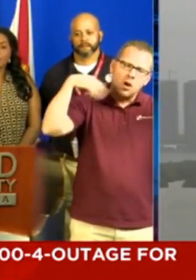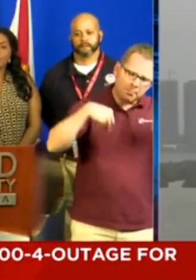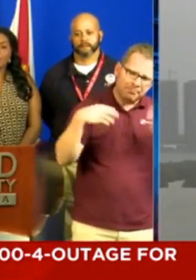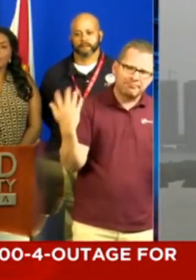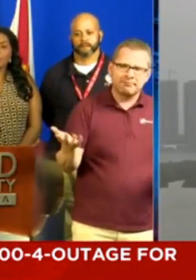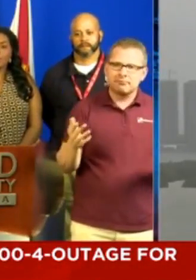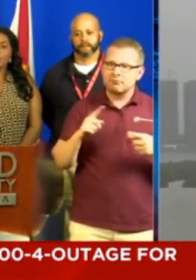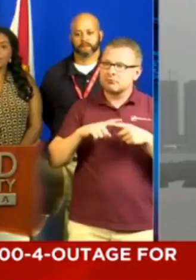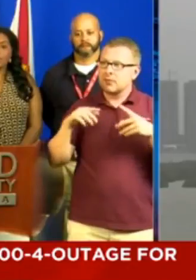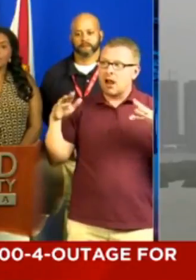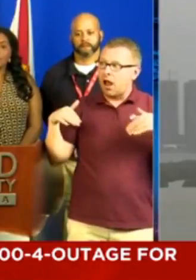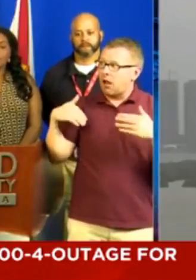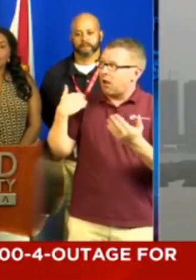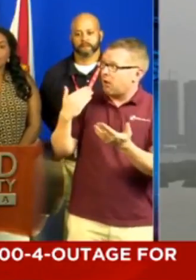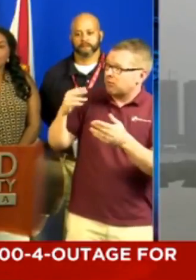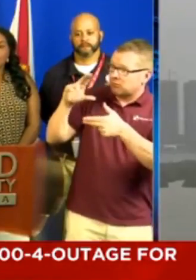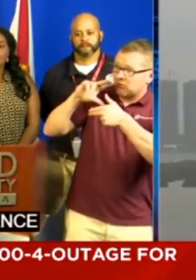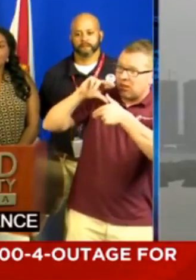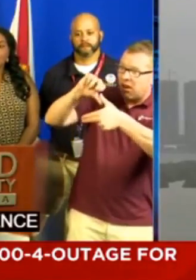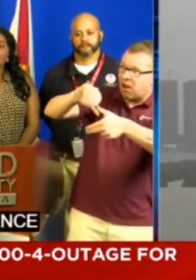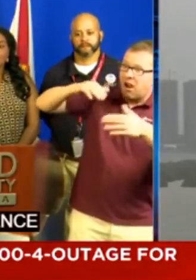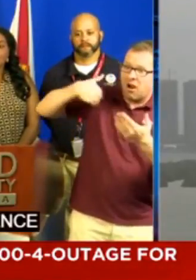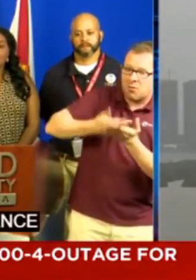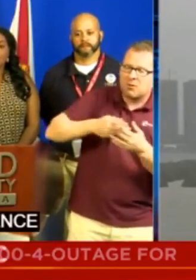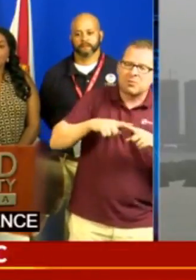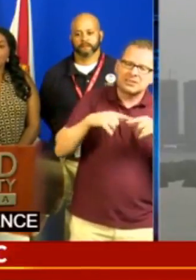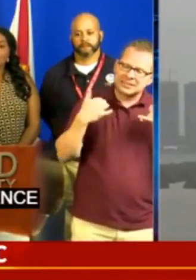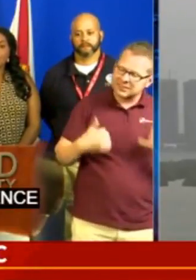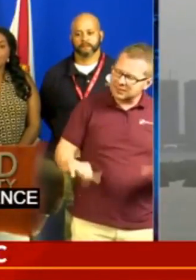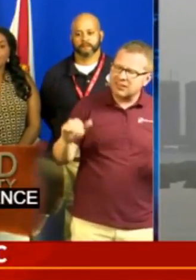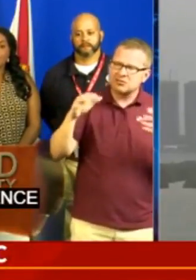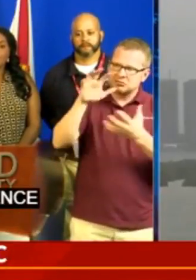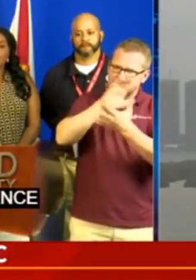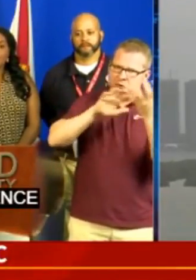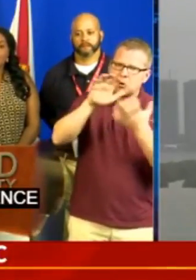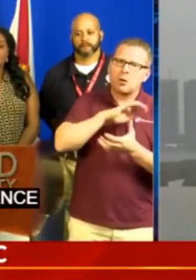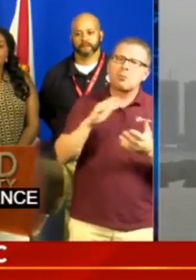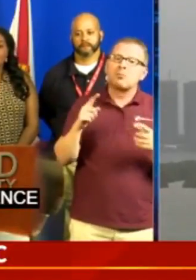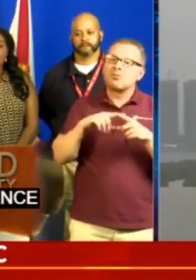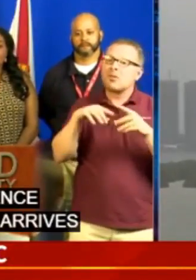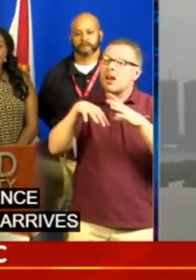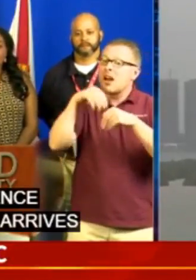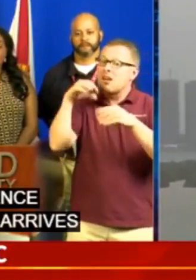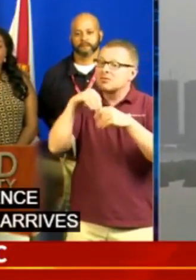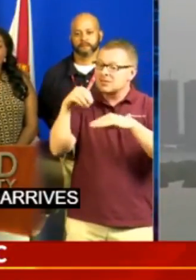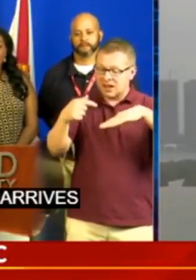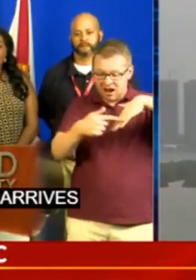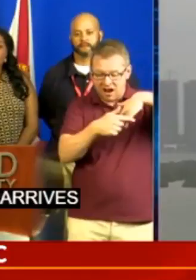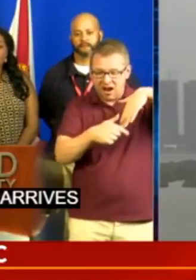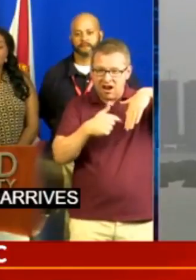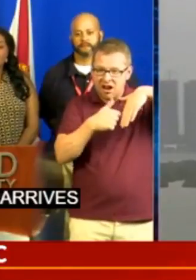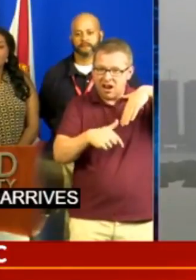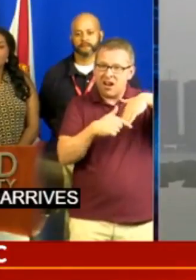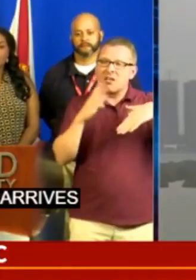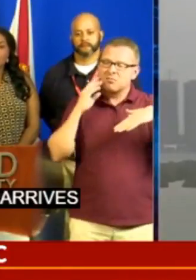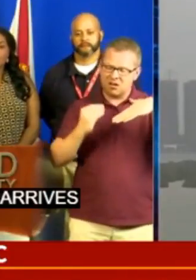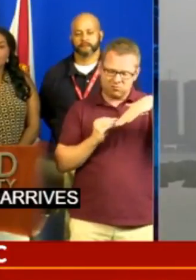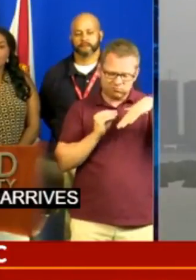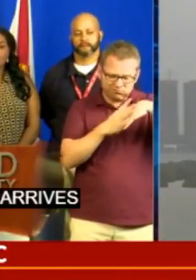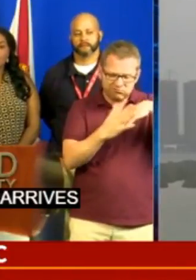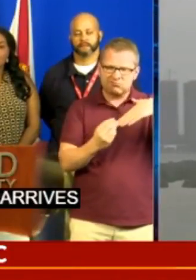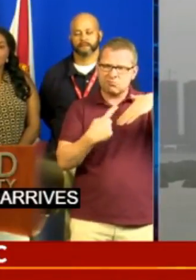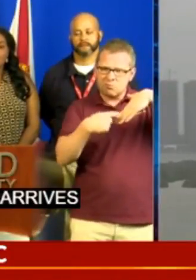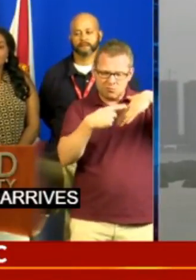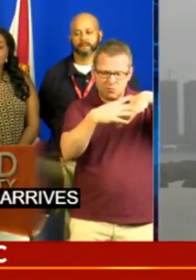arrives fully, because the outer bands are starting to impact us with weather conditions. Please understand that that